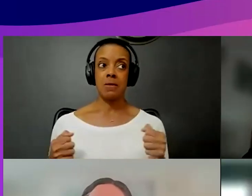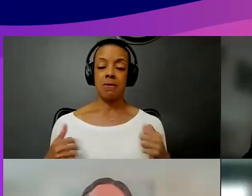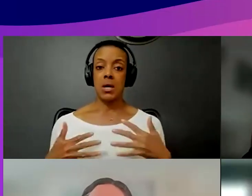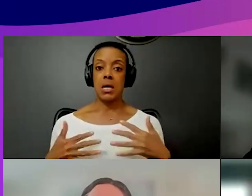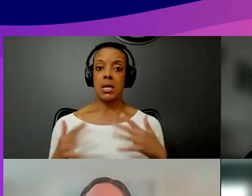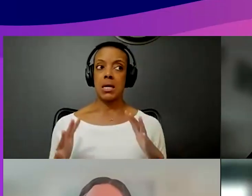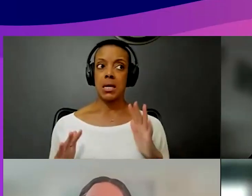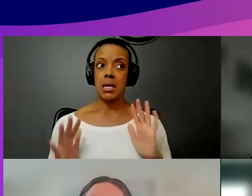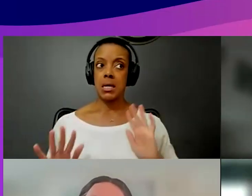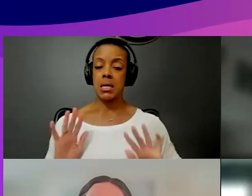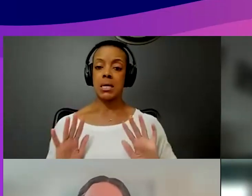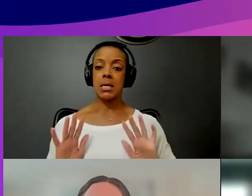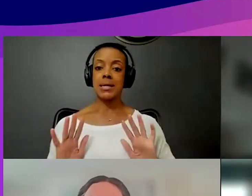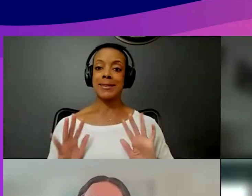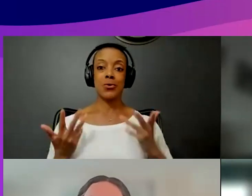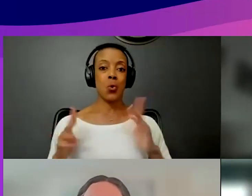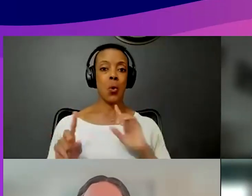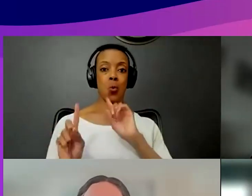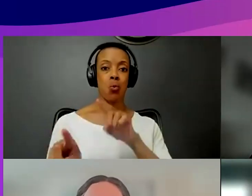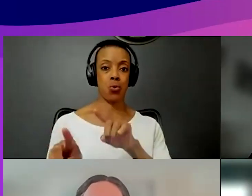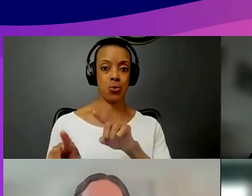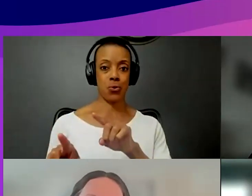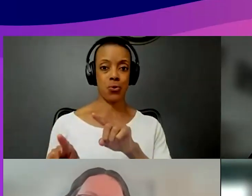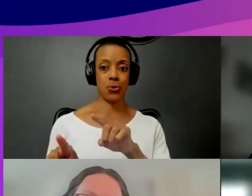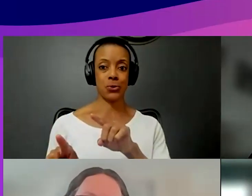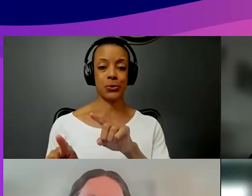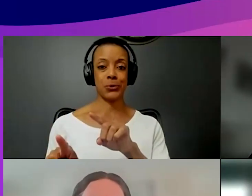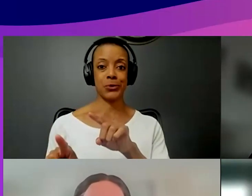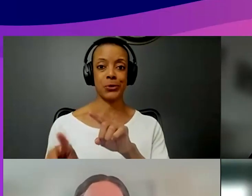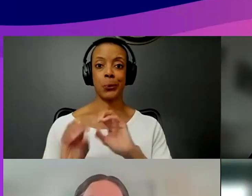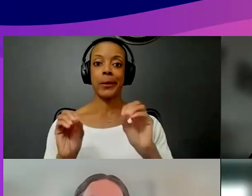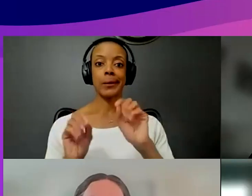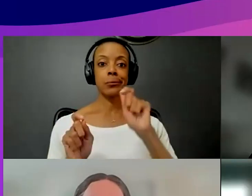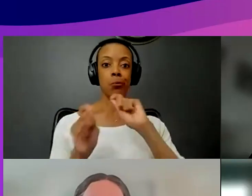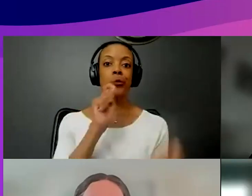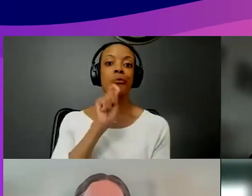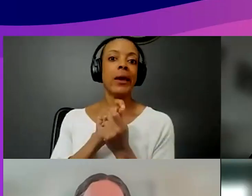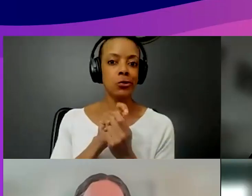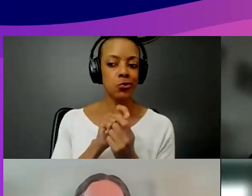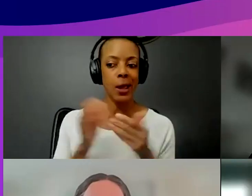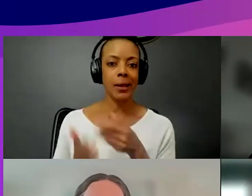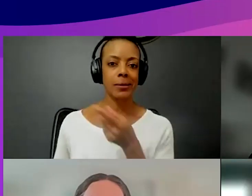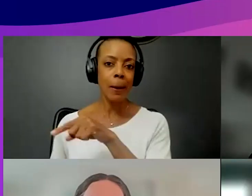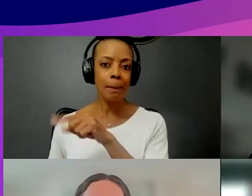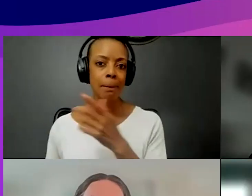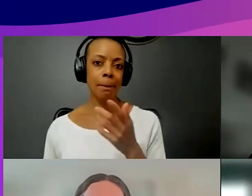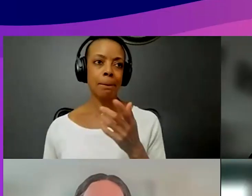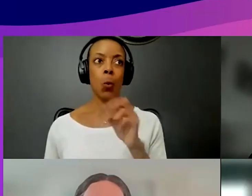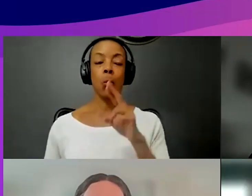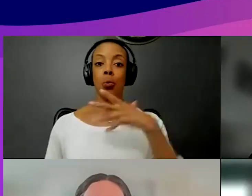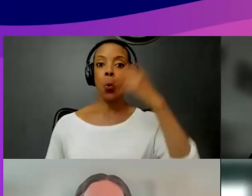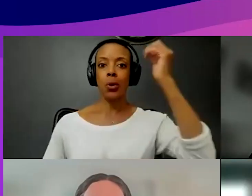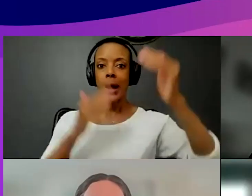not do the mandatory reporting so they don't get anything bad that happens to them or to the older adults who